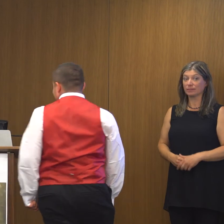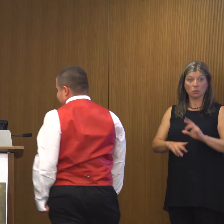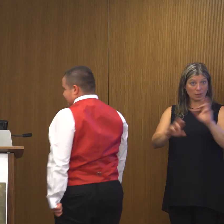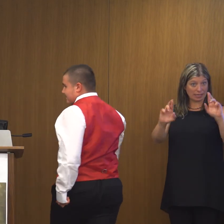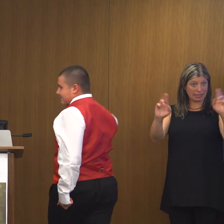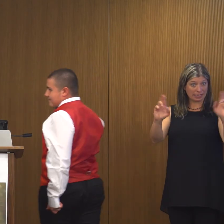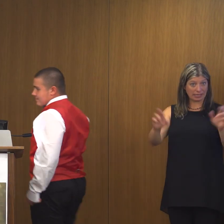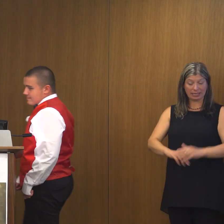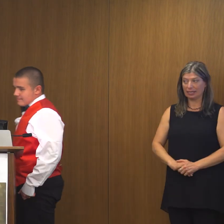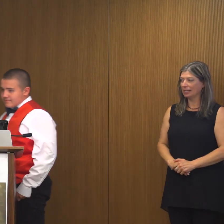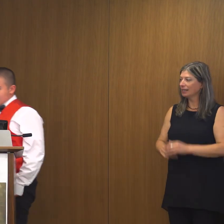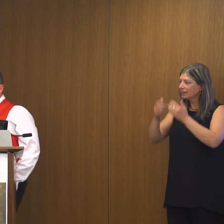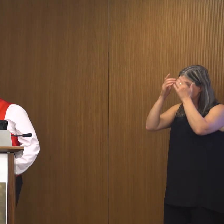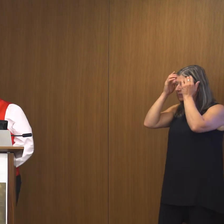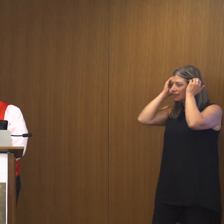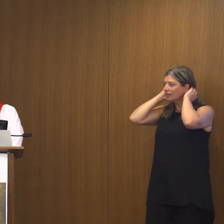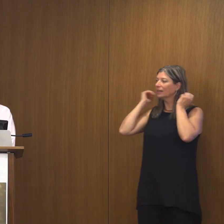Ready?